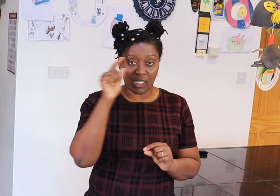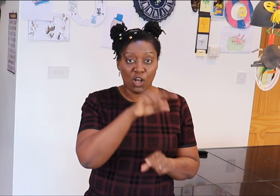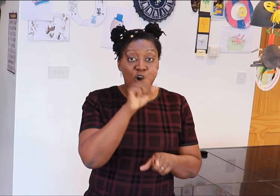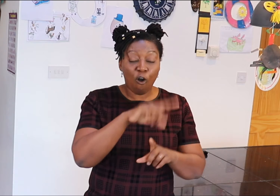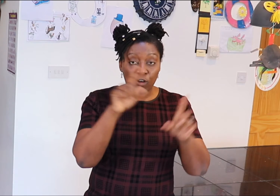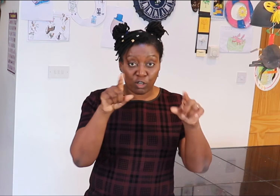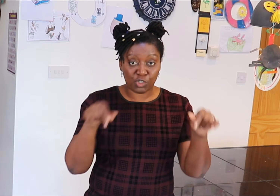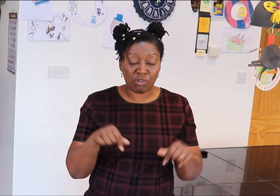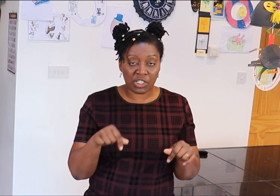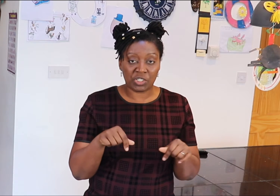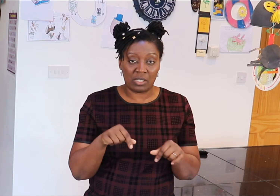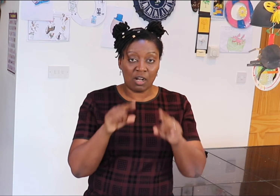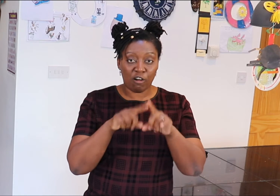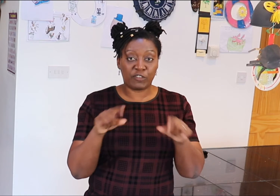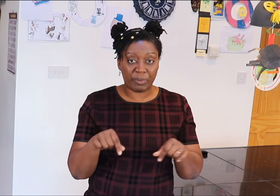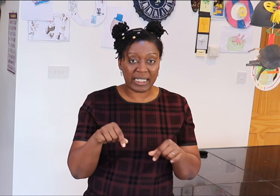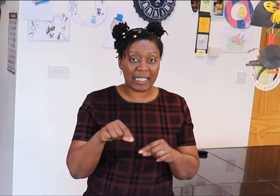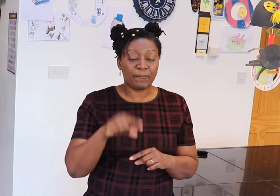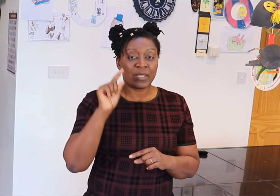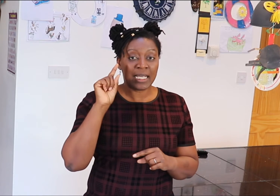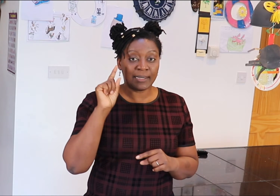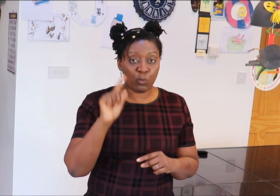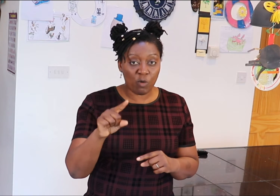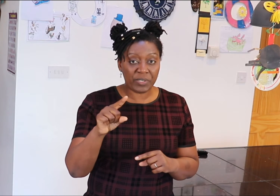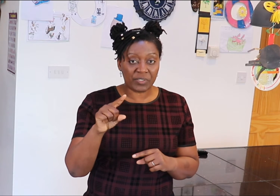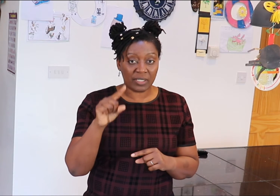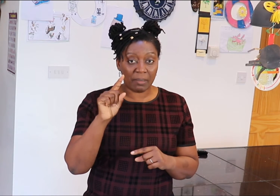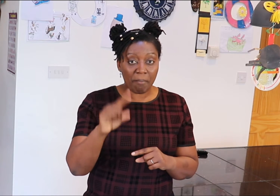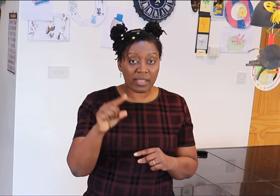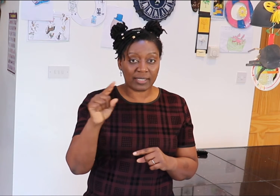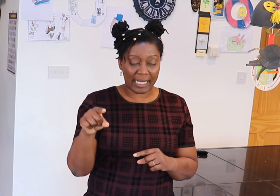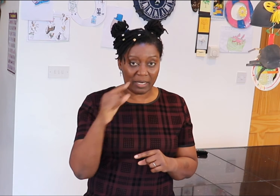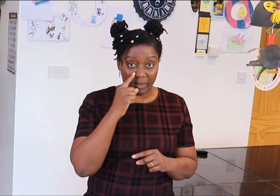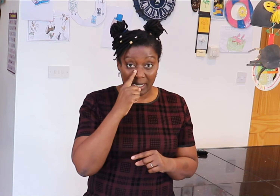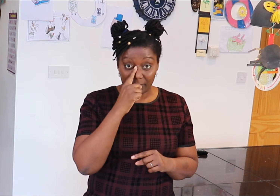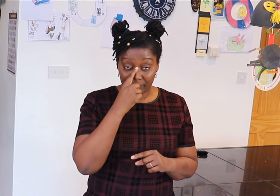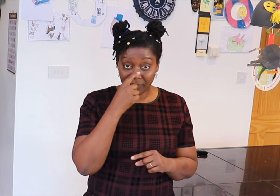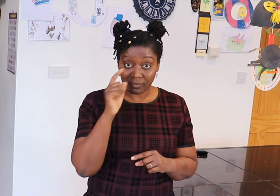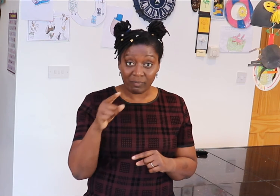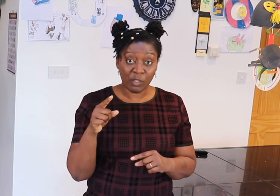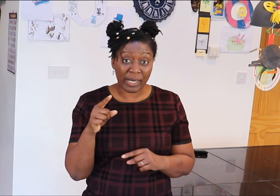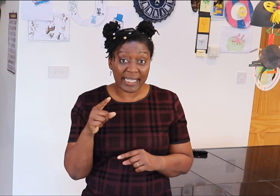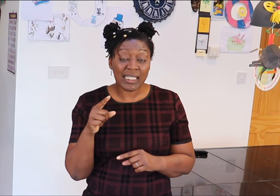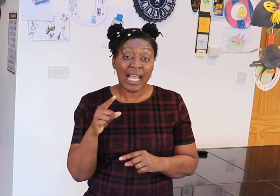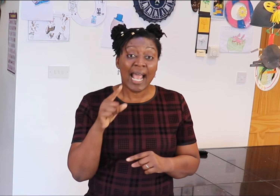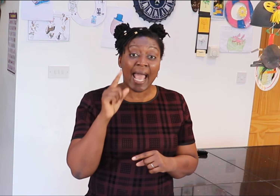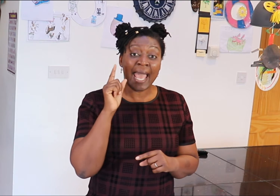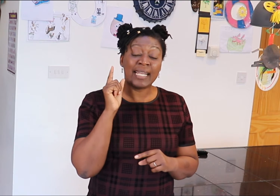building construction of the body is the mother's inner being, right?